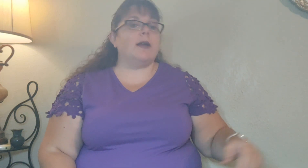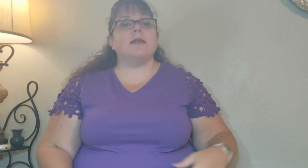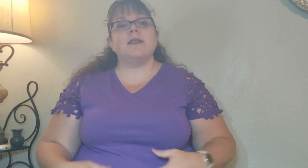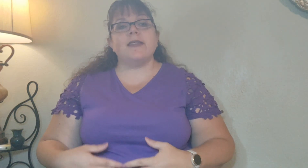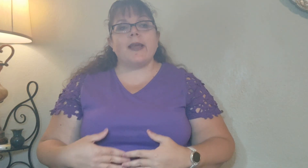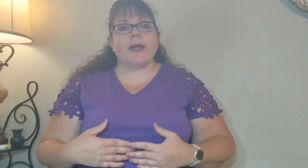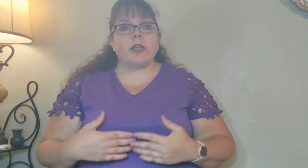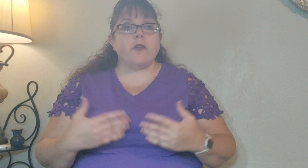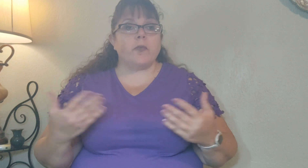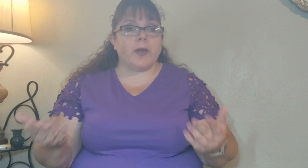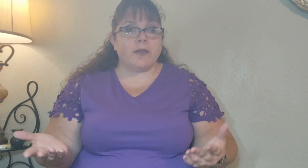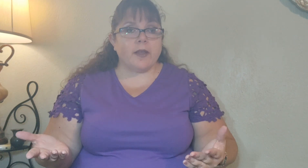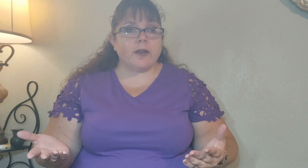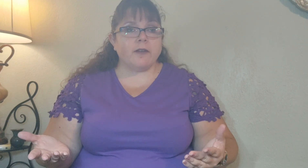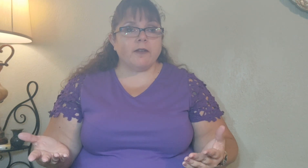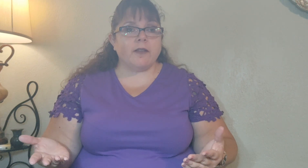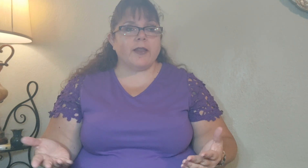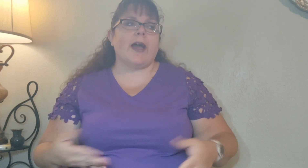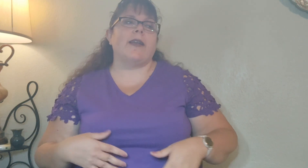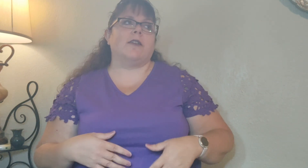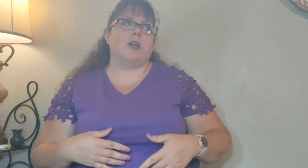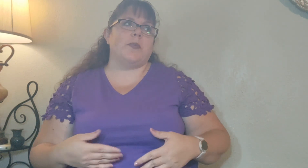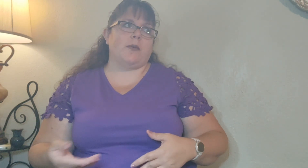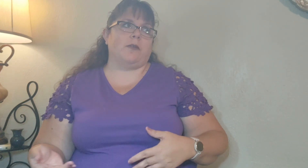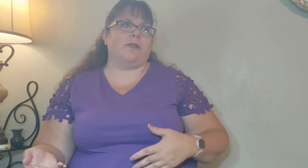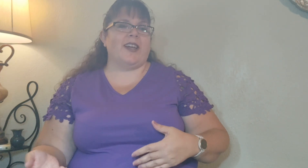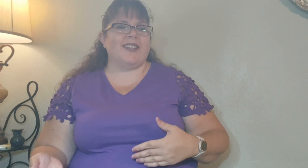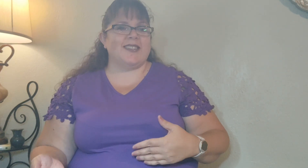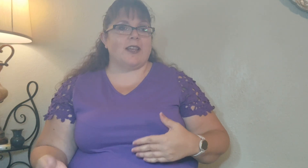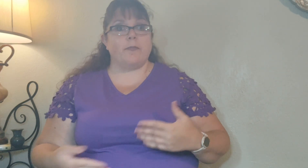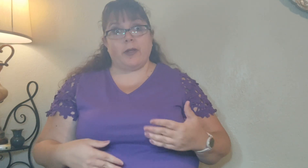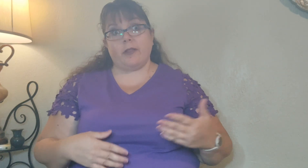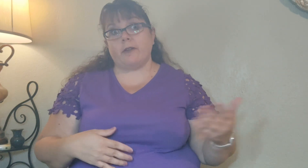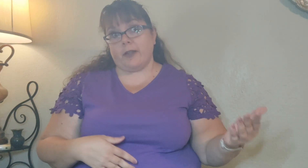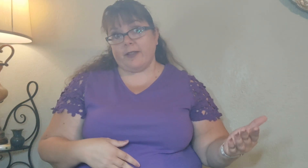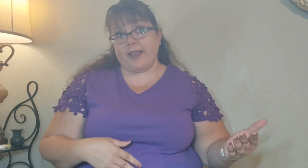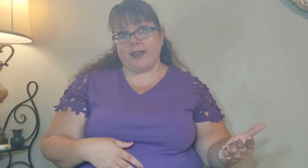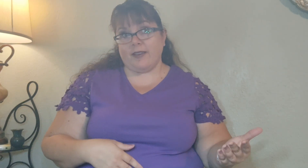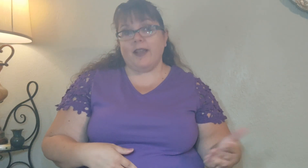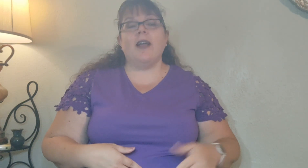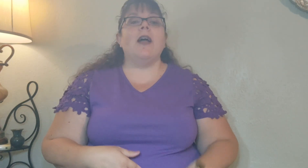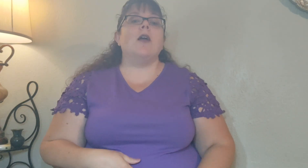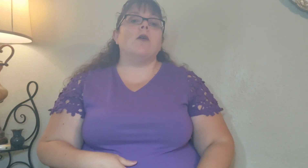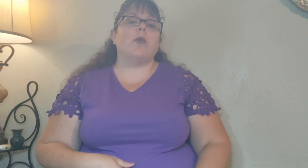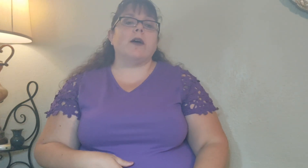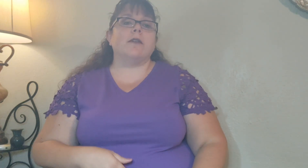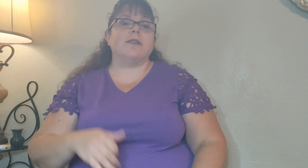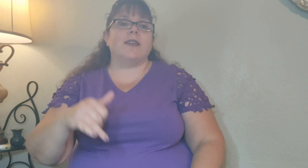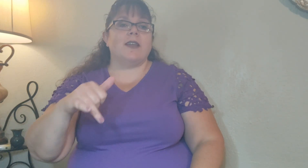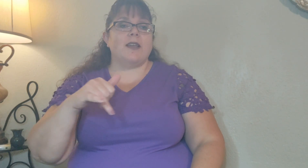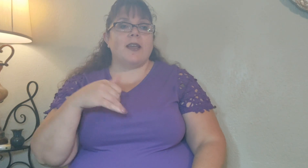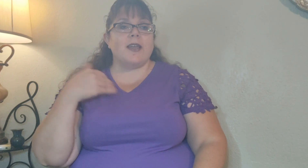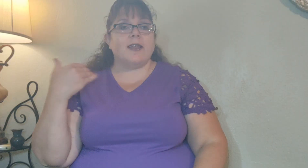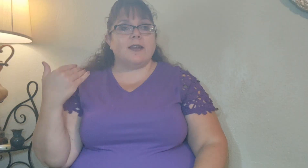And to say like you've been there, like a lot of people like to say been there, done that. Well,